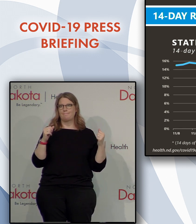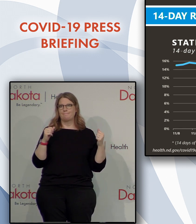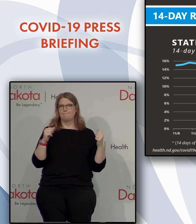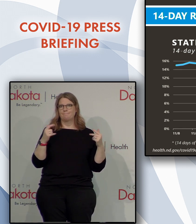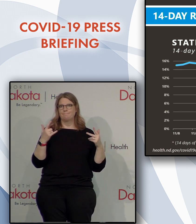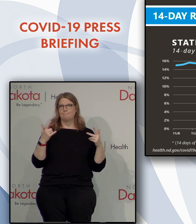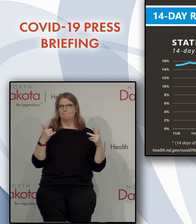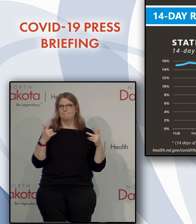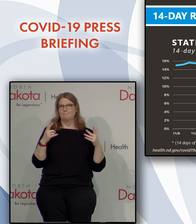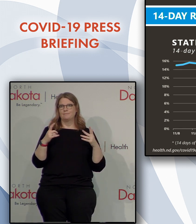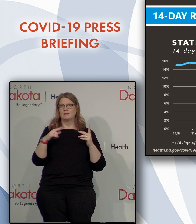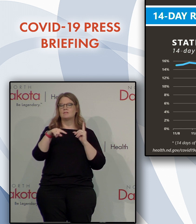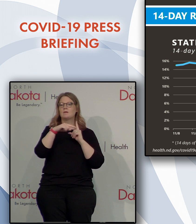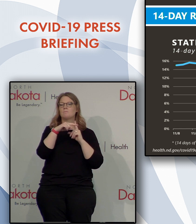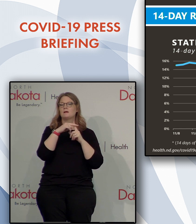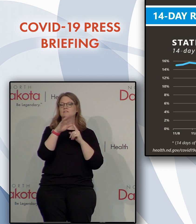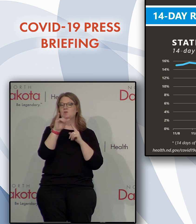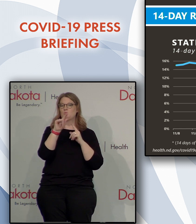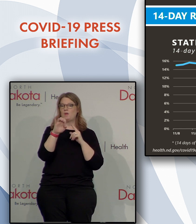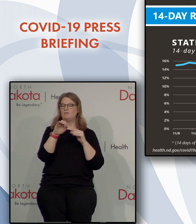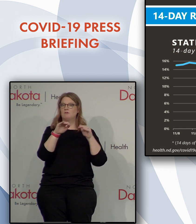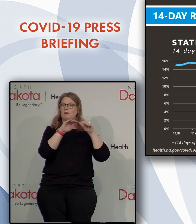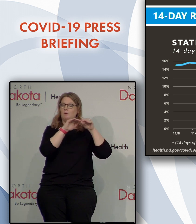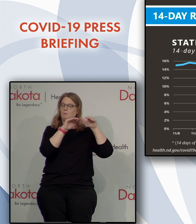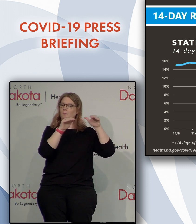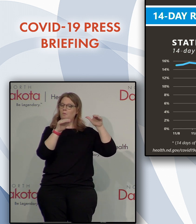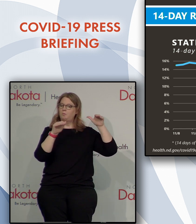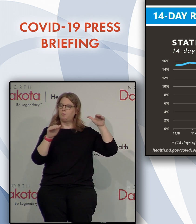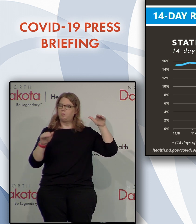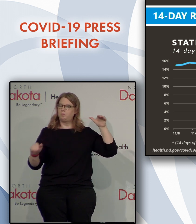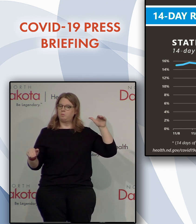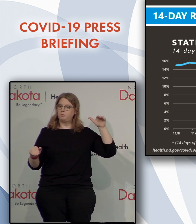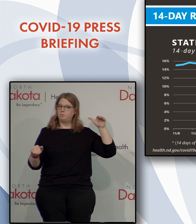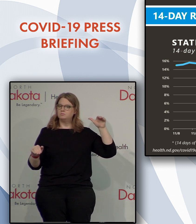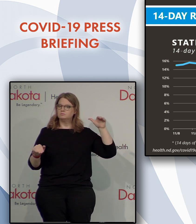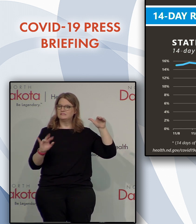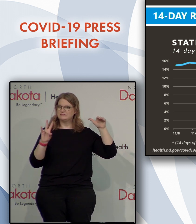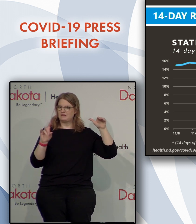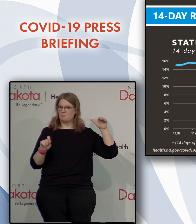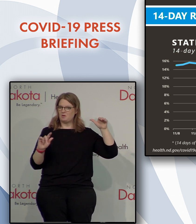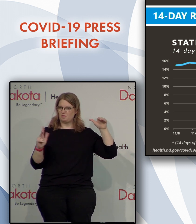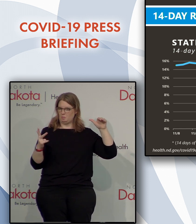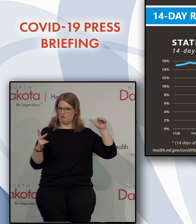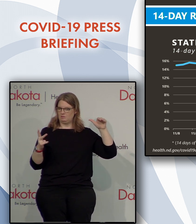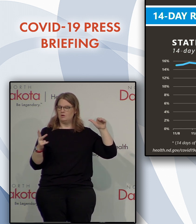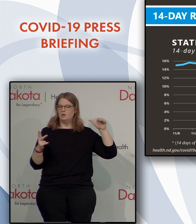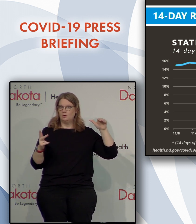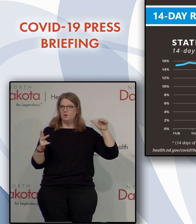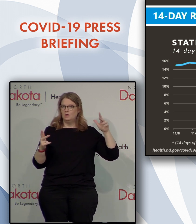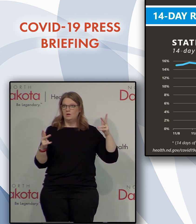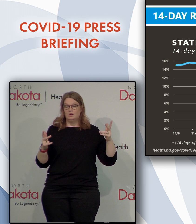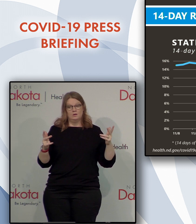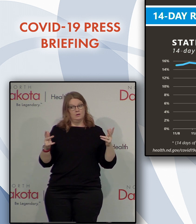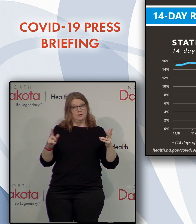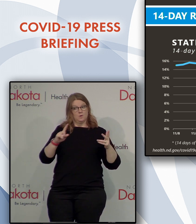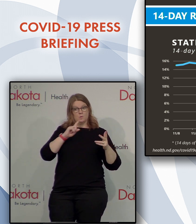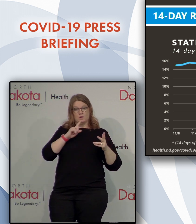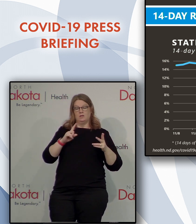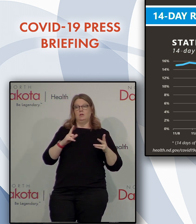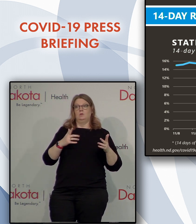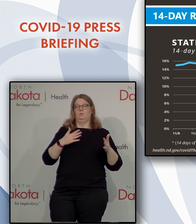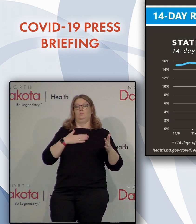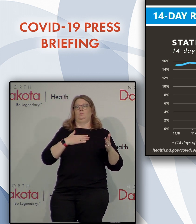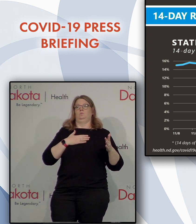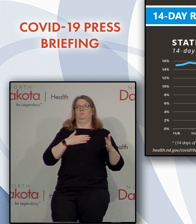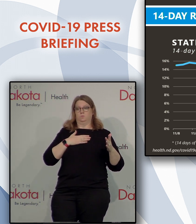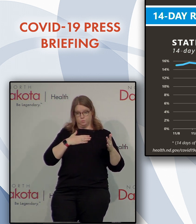statewide positivity rate, again, great downward trend, down to 7.3. We would love to, super encouraged by the direction of